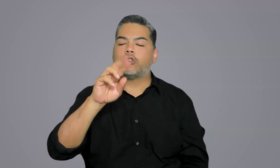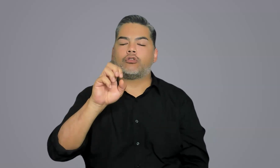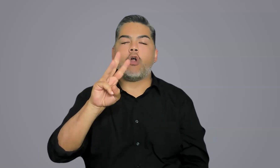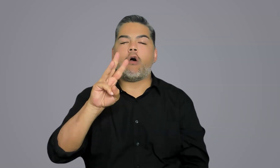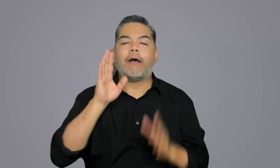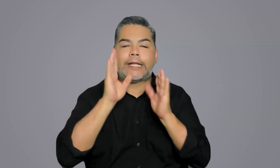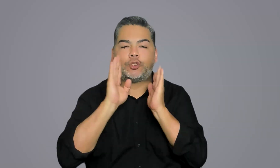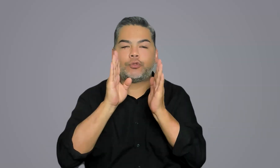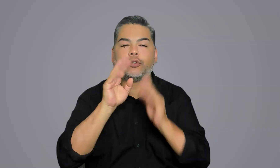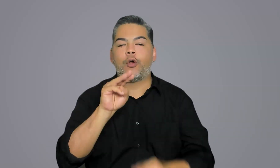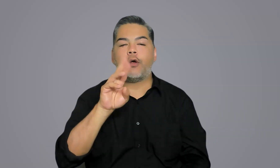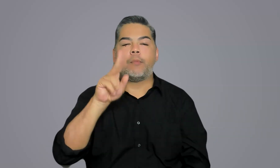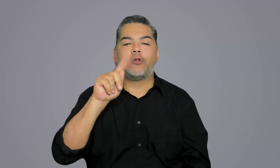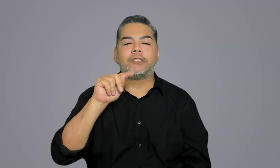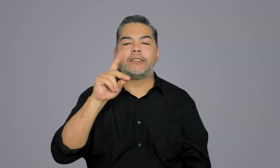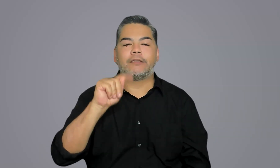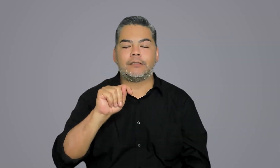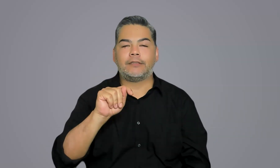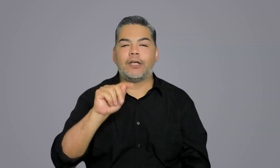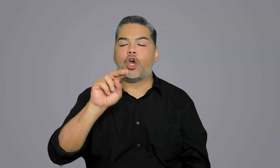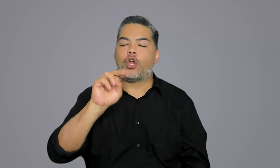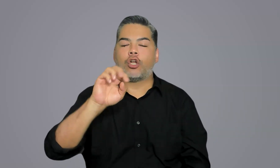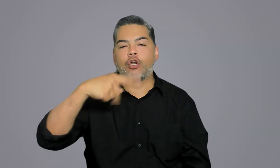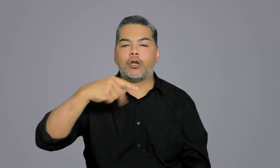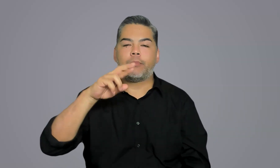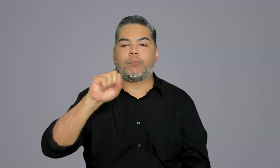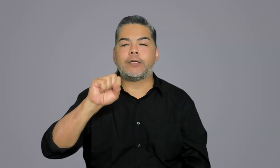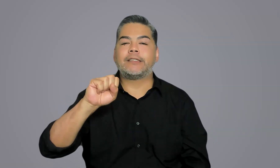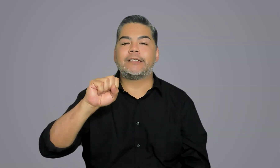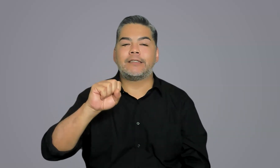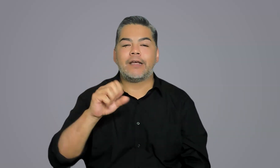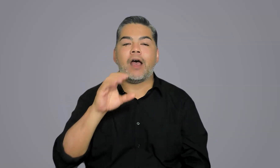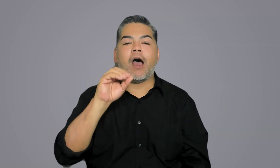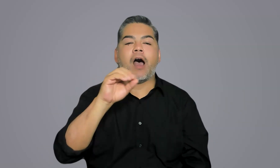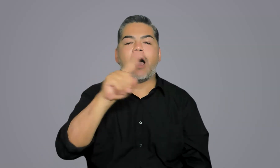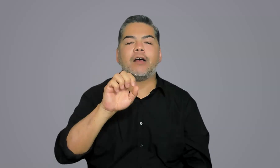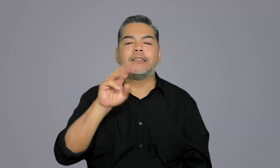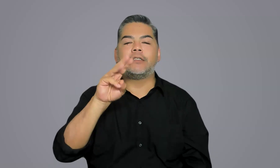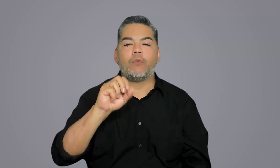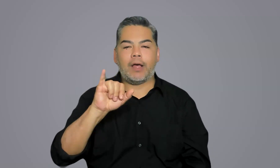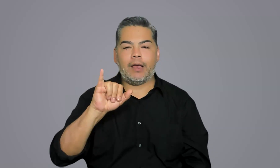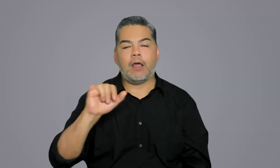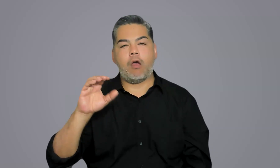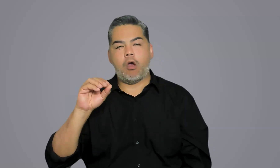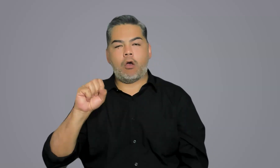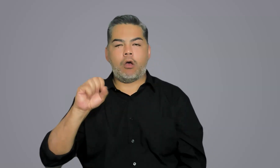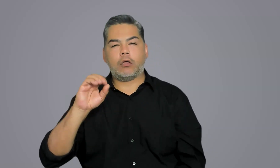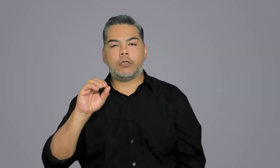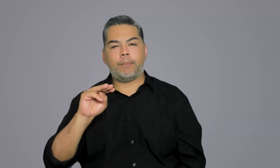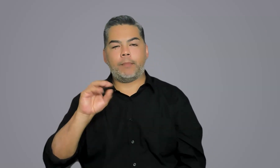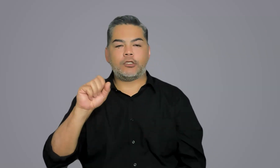NerdPress, OSAM Studio, AusEY, Australian Web Accessibility Initiative, Progress